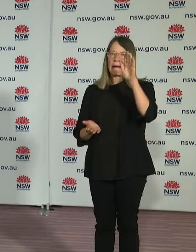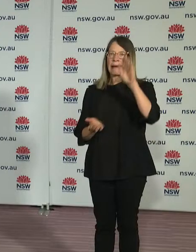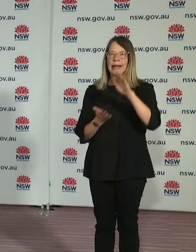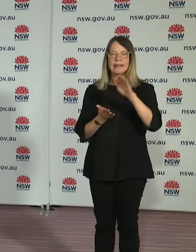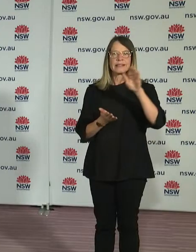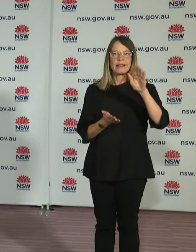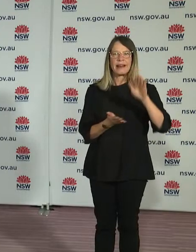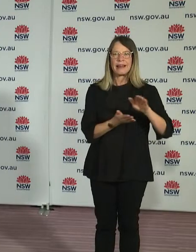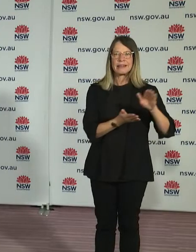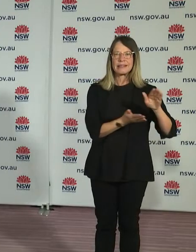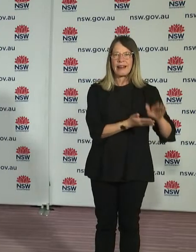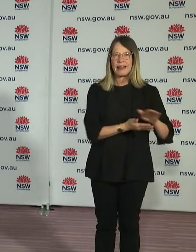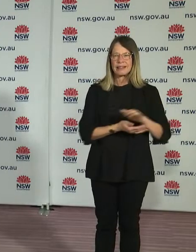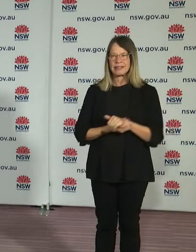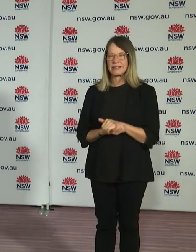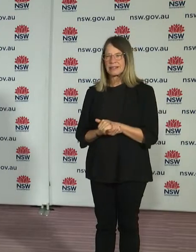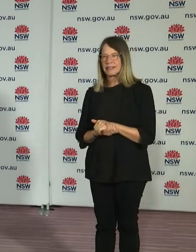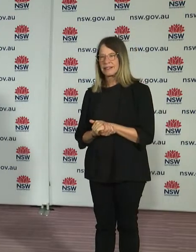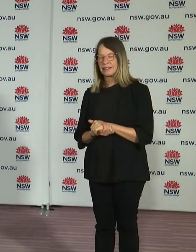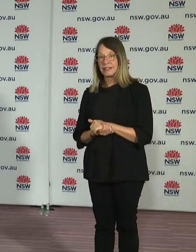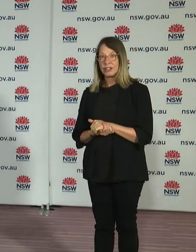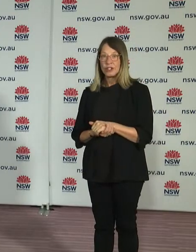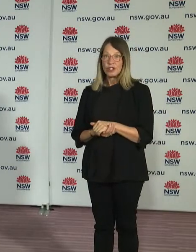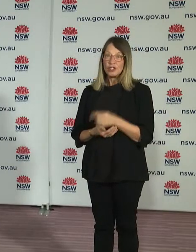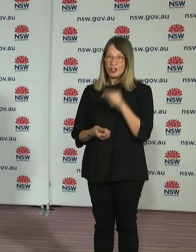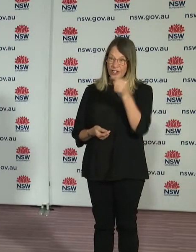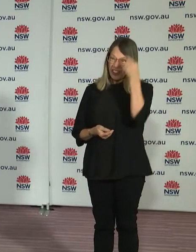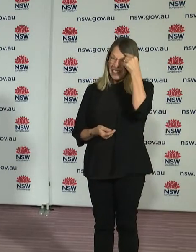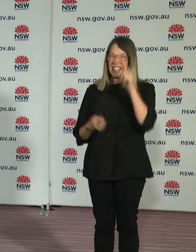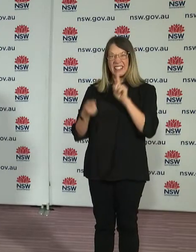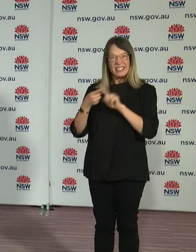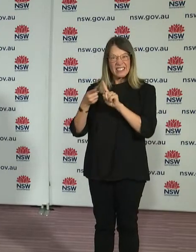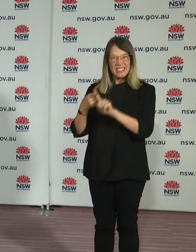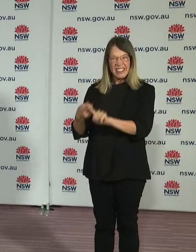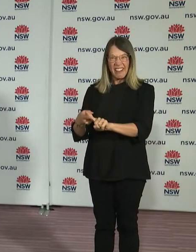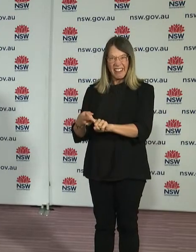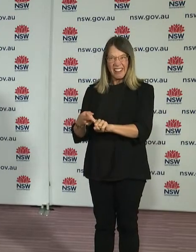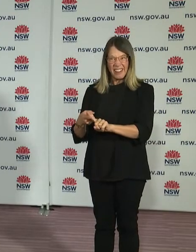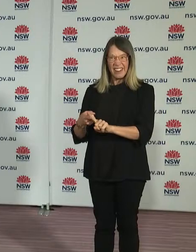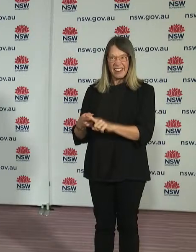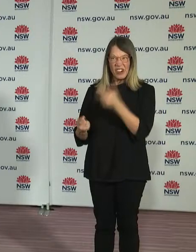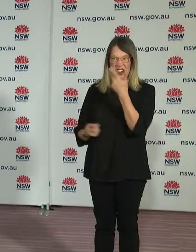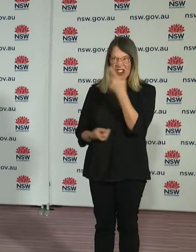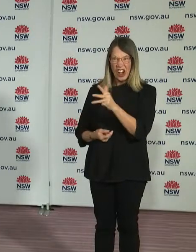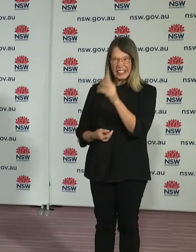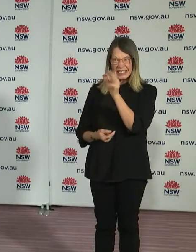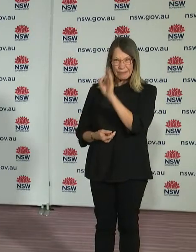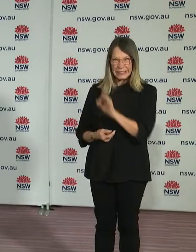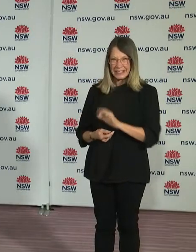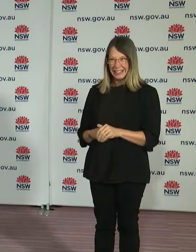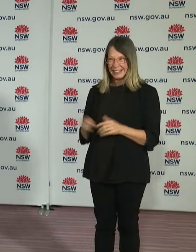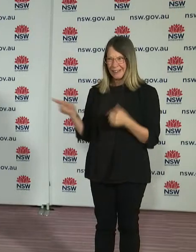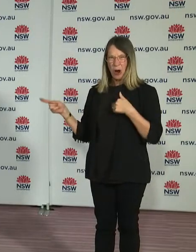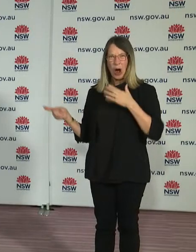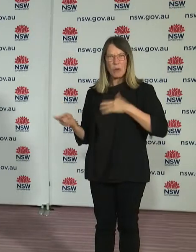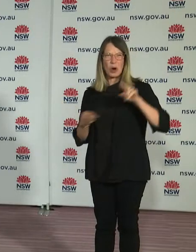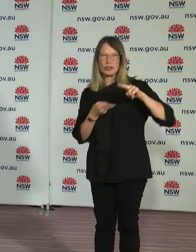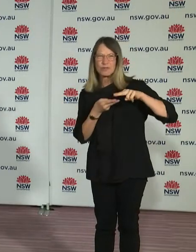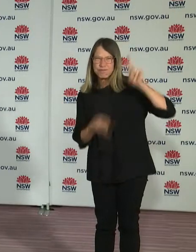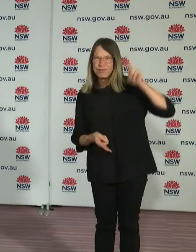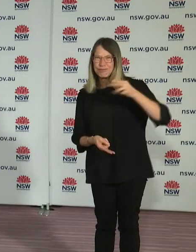I want to edge it up to 93%, and I think New South Wales can do it. So it's all right. Keeping on being very